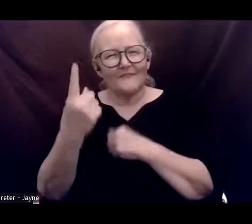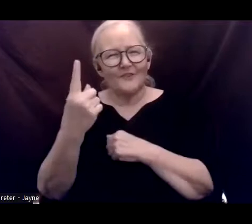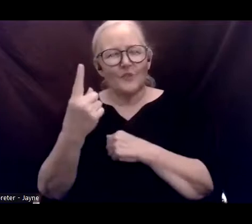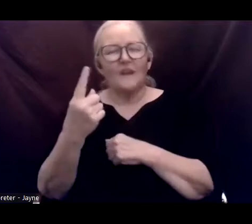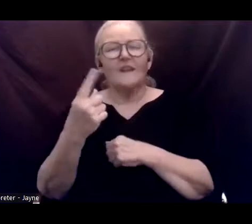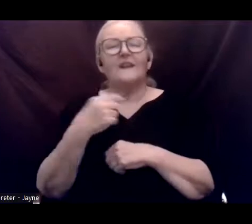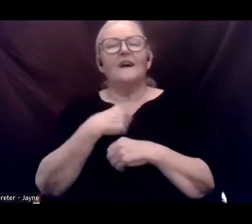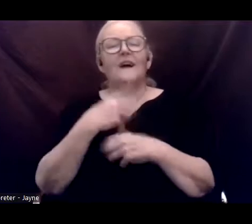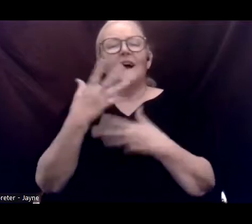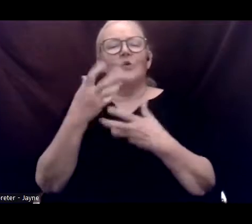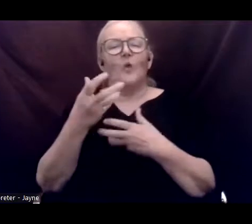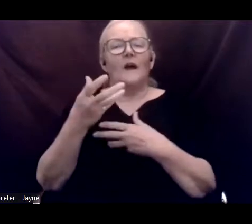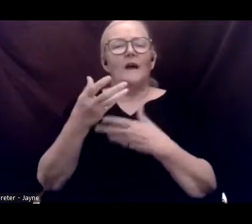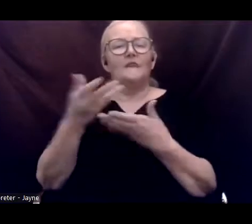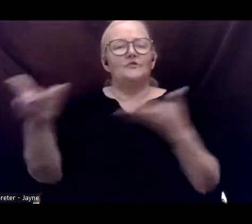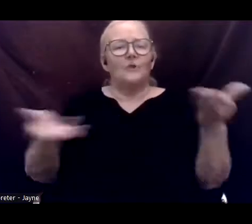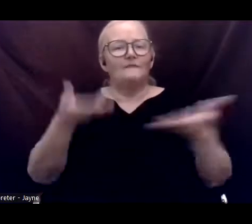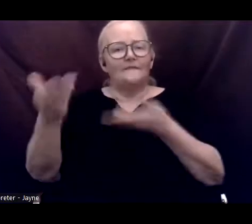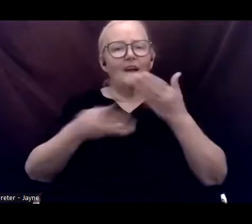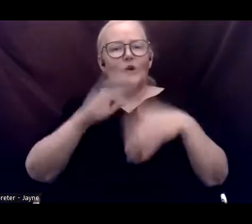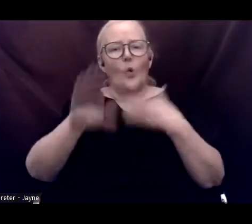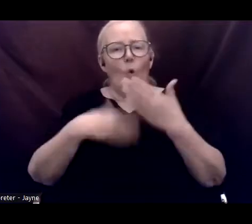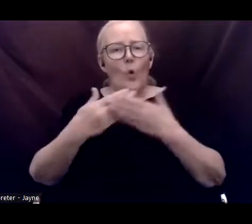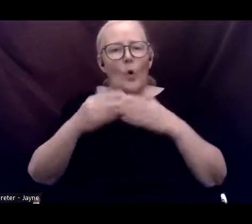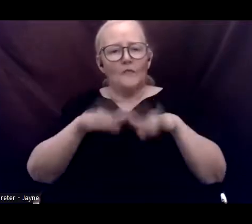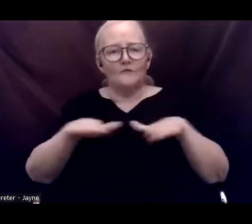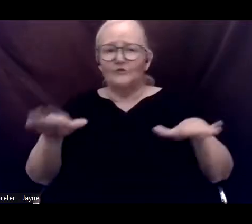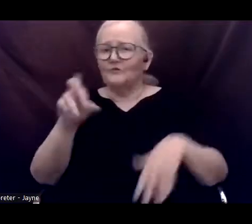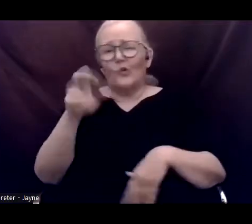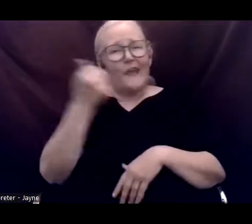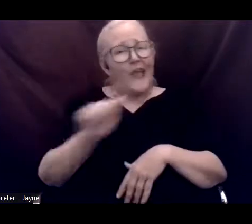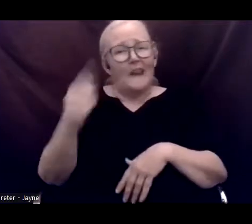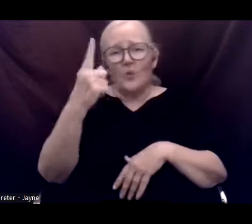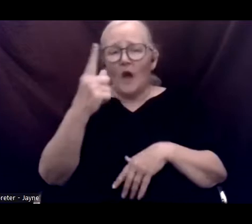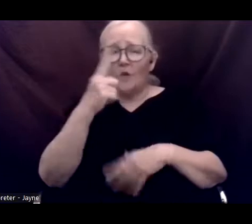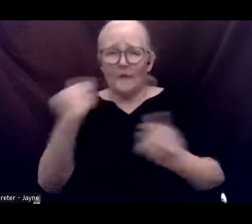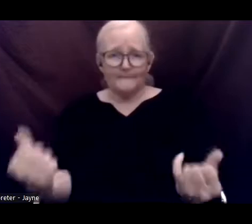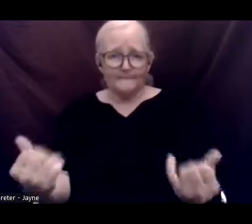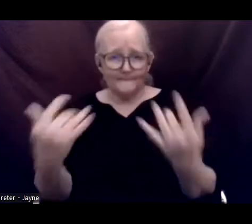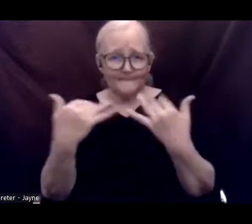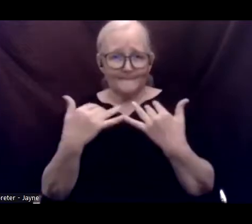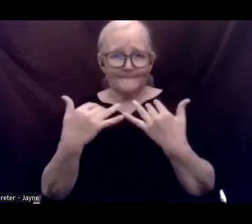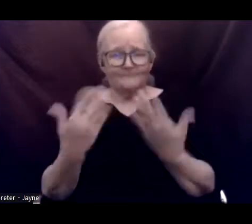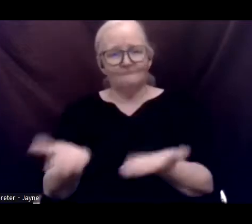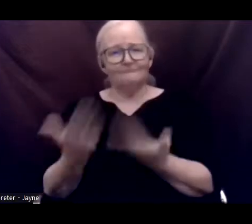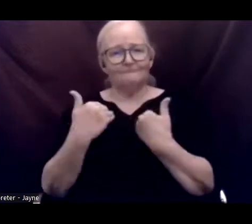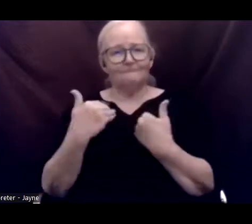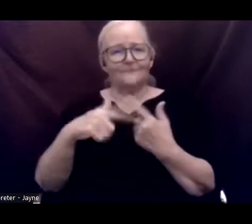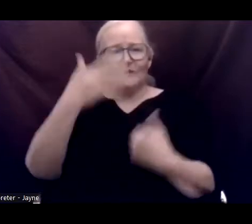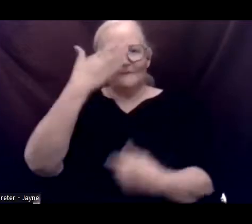Like to invite all the kids and anyone else who would like to come up to come join me up front.